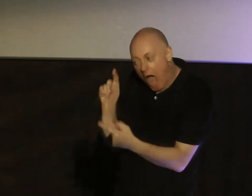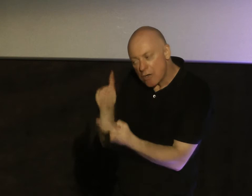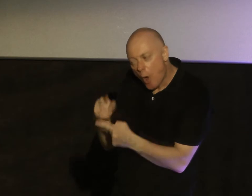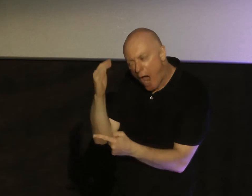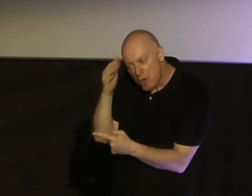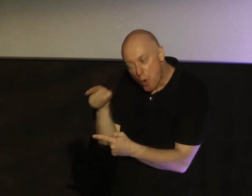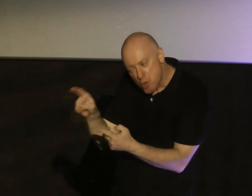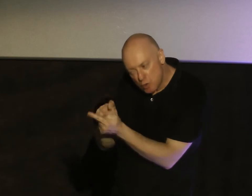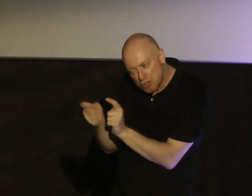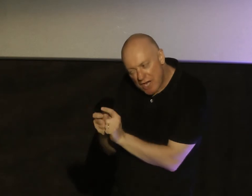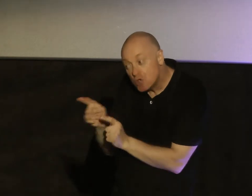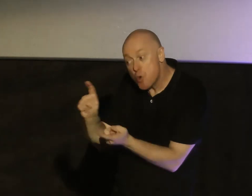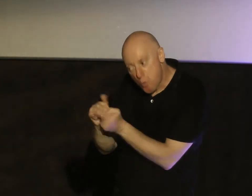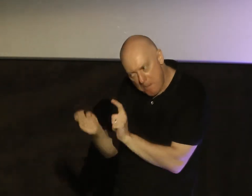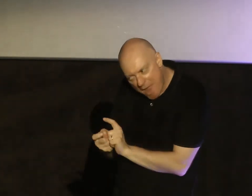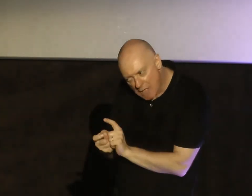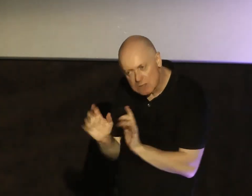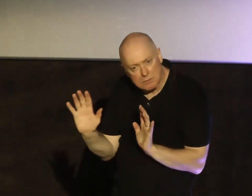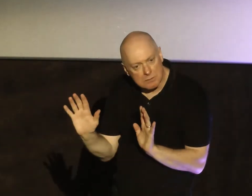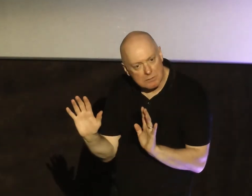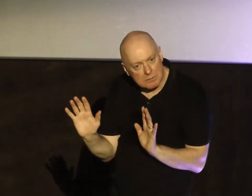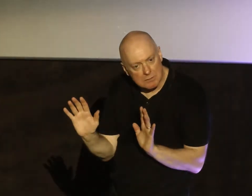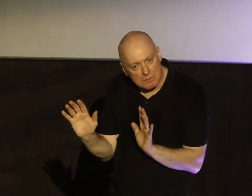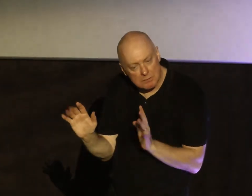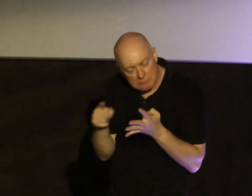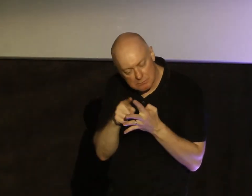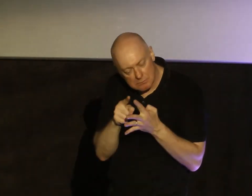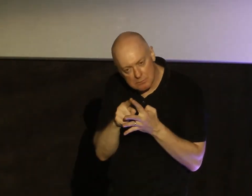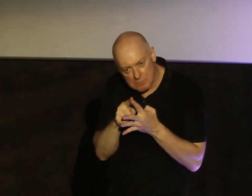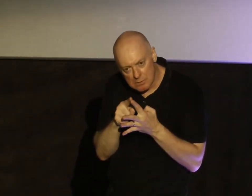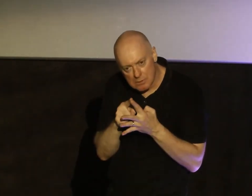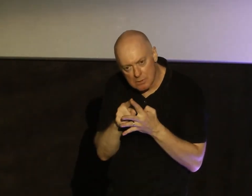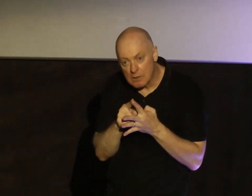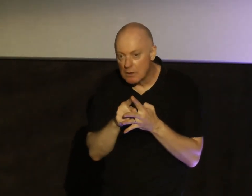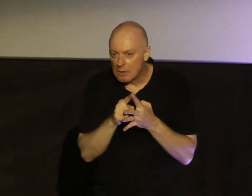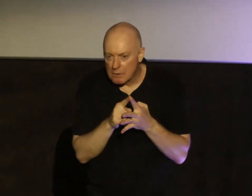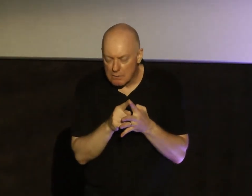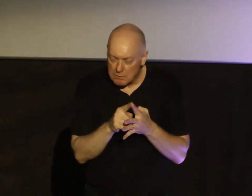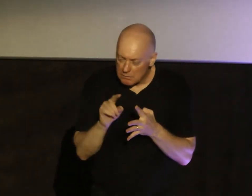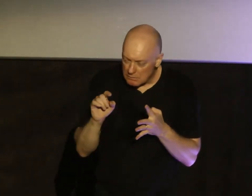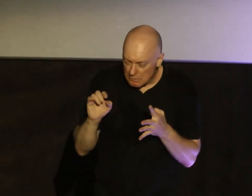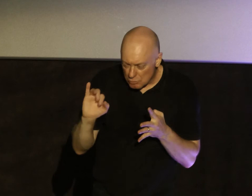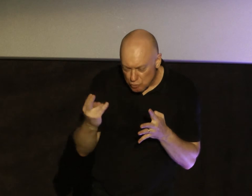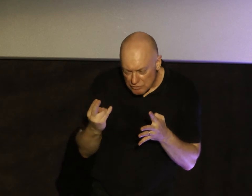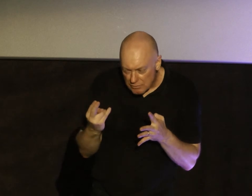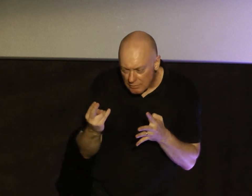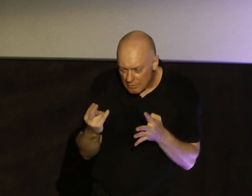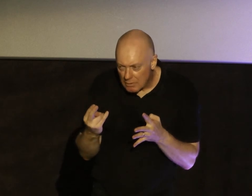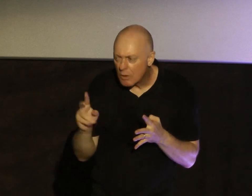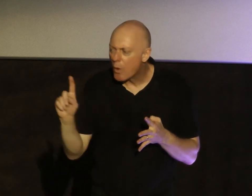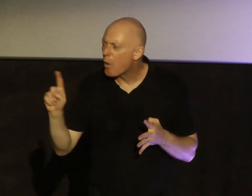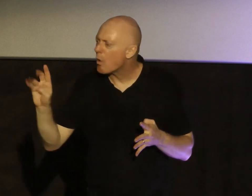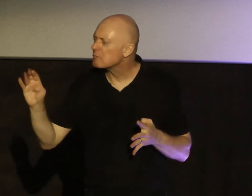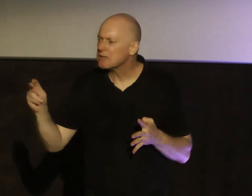there's repentance of some kind. And so in this moment, he's wondering, where is Benjamin? And where's my father? Where's